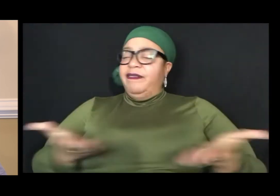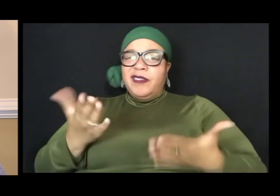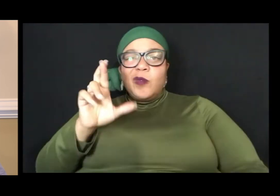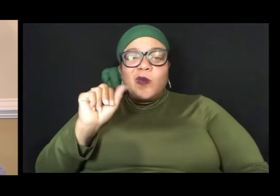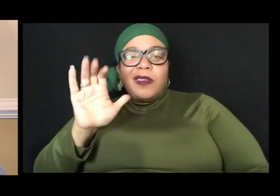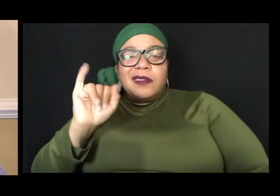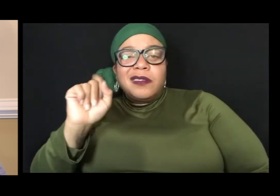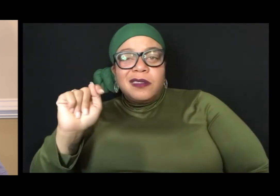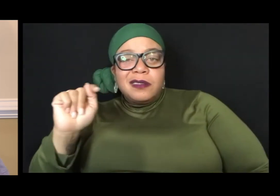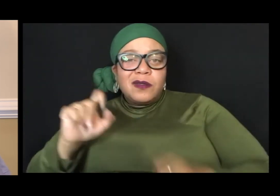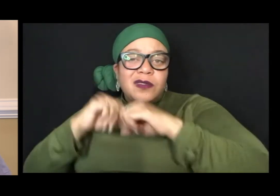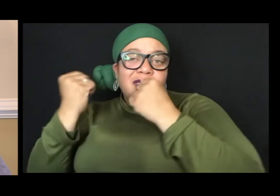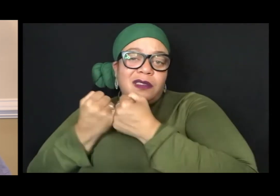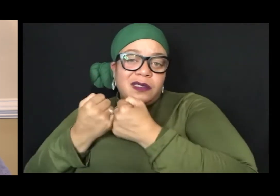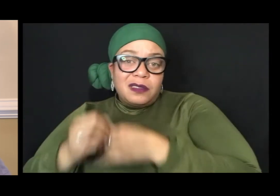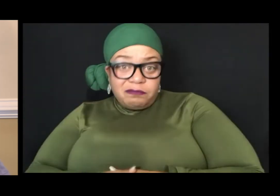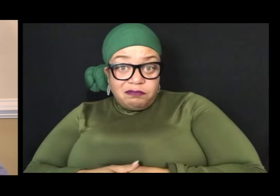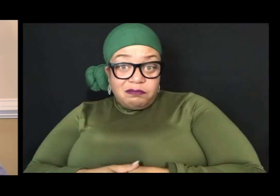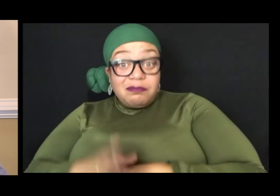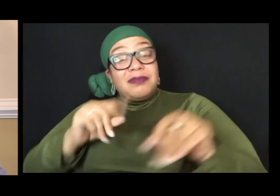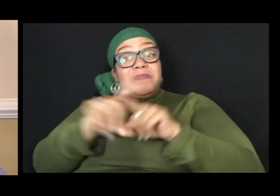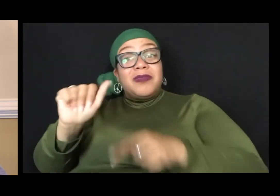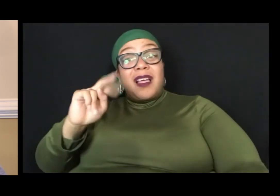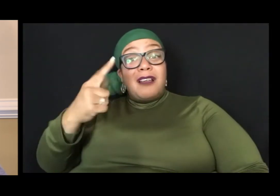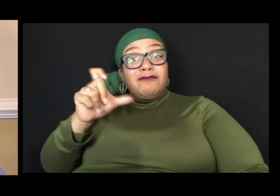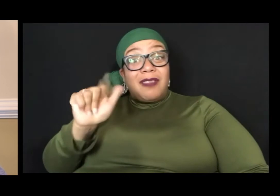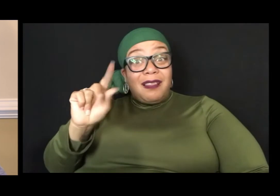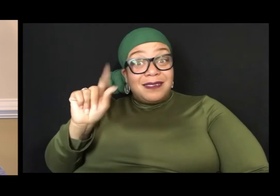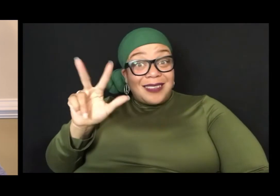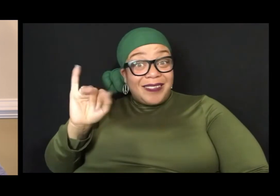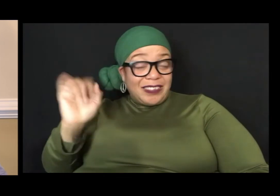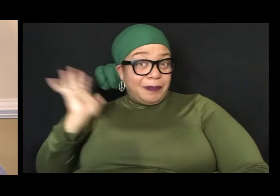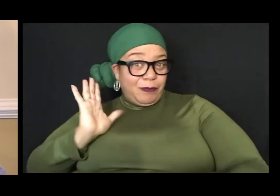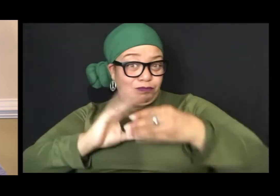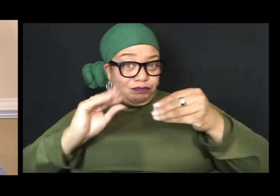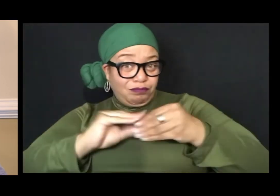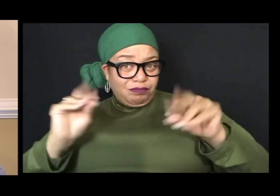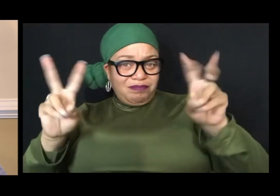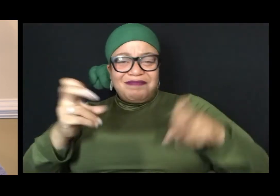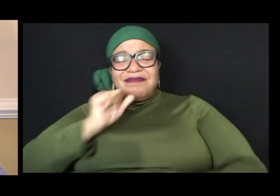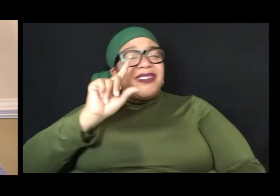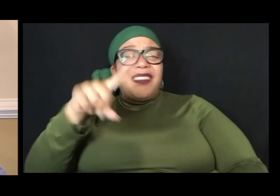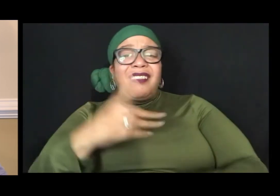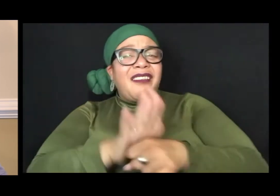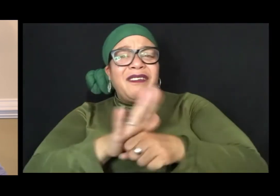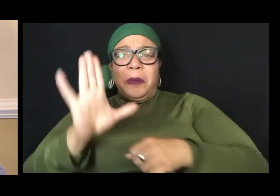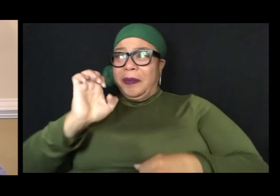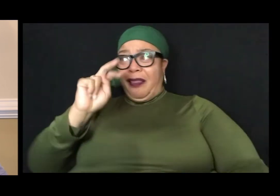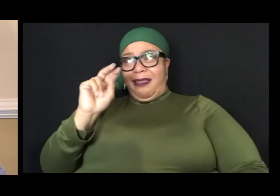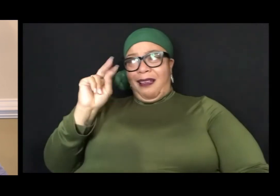society. And as Angela Davis once said, it is not enough to be non-racist. We must